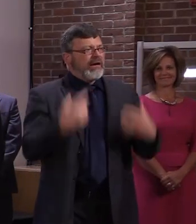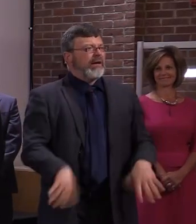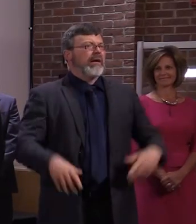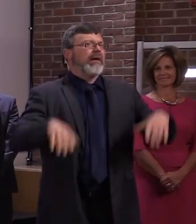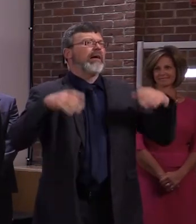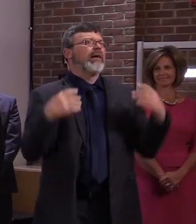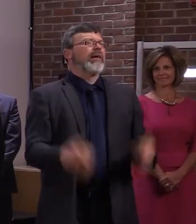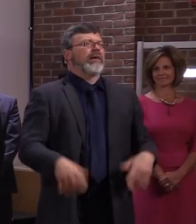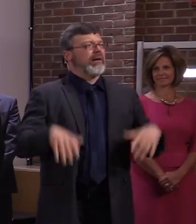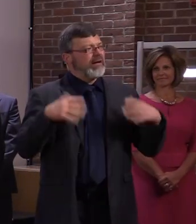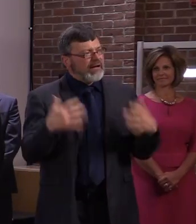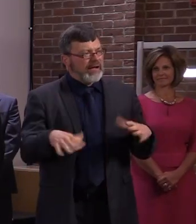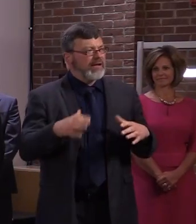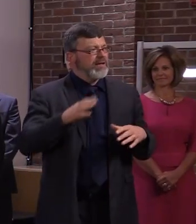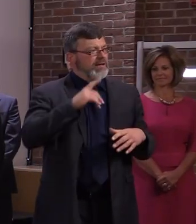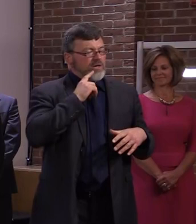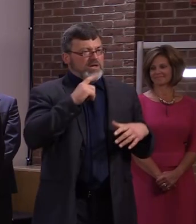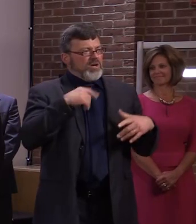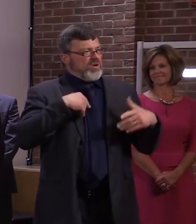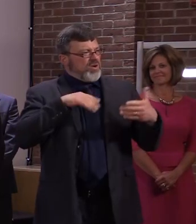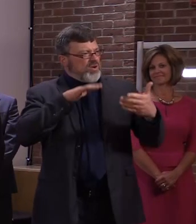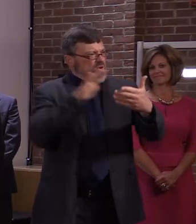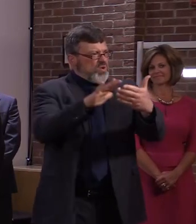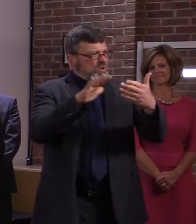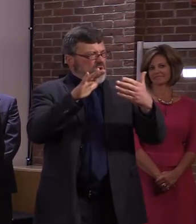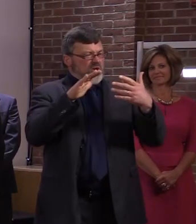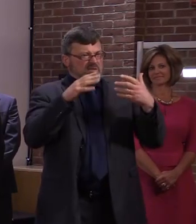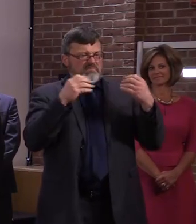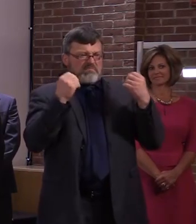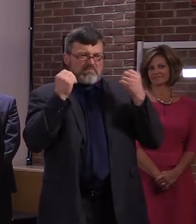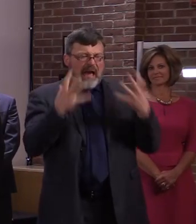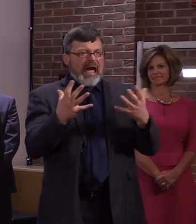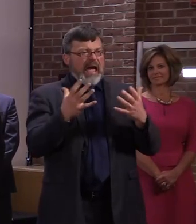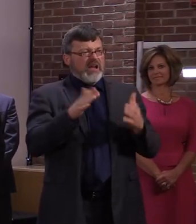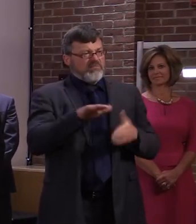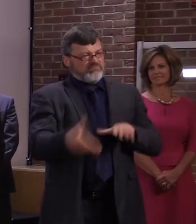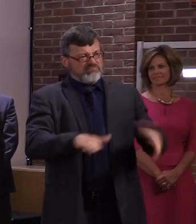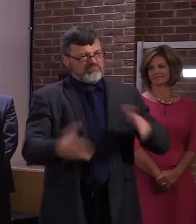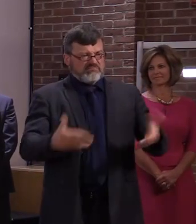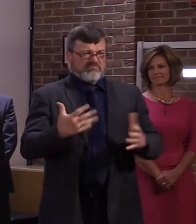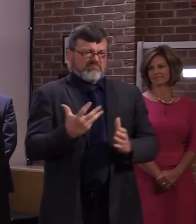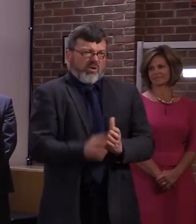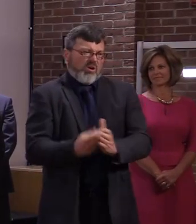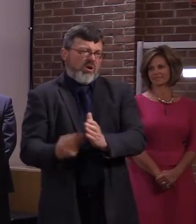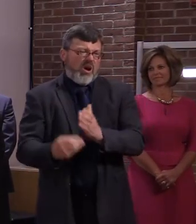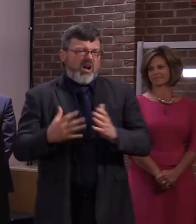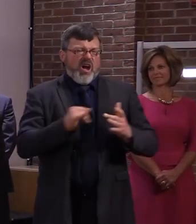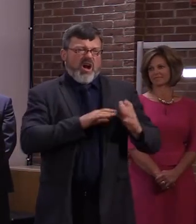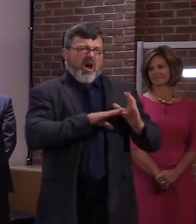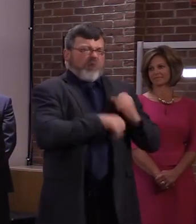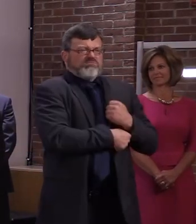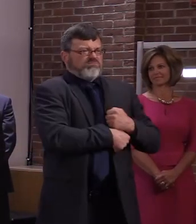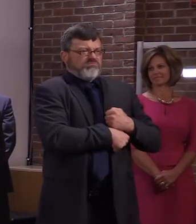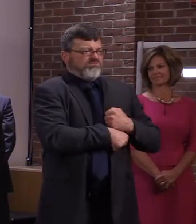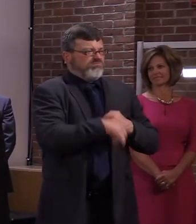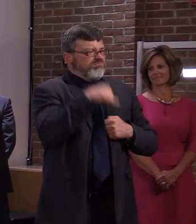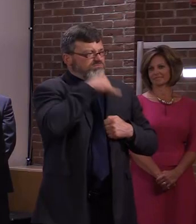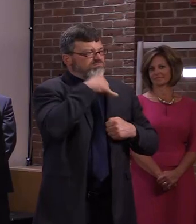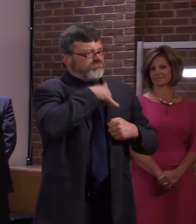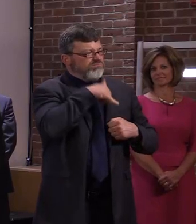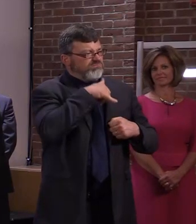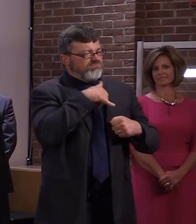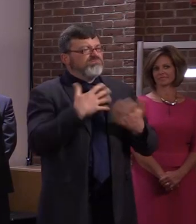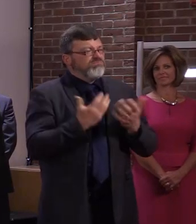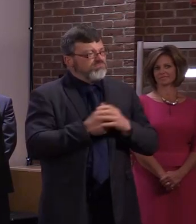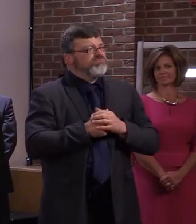Although we faced heartbreaking losses, we're fortunate these types of measures weren't needed. And it was only because of